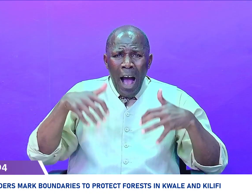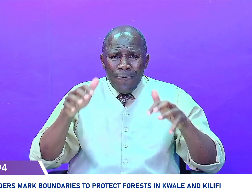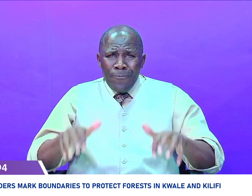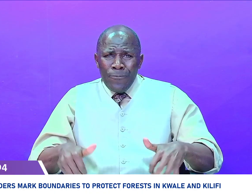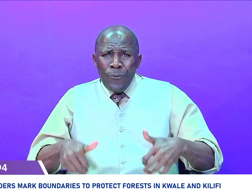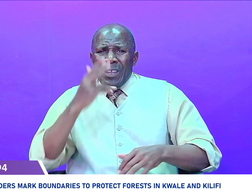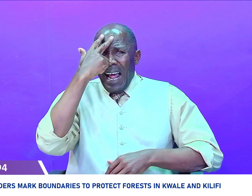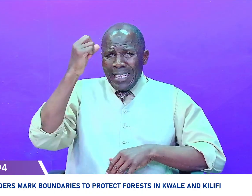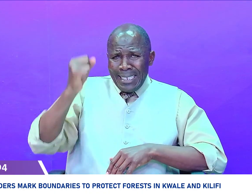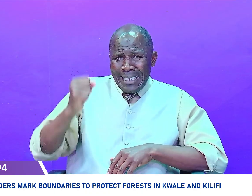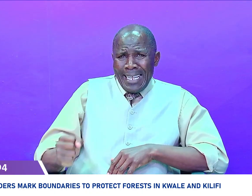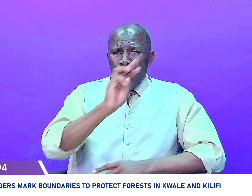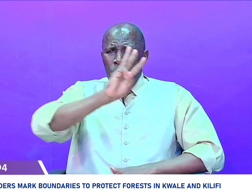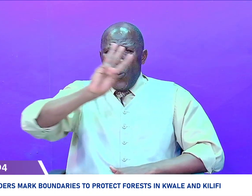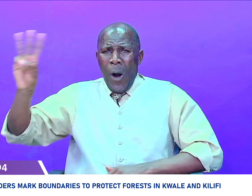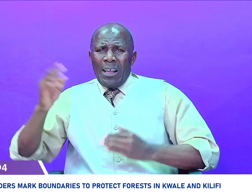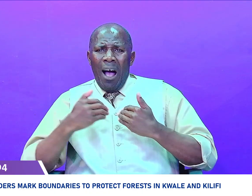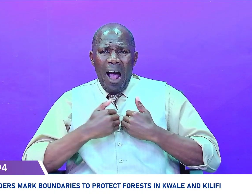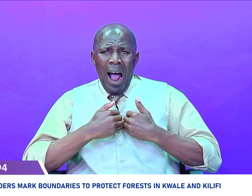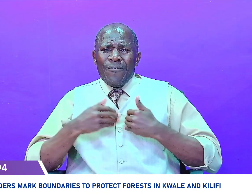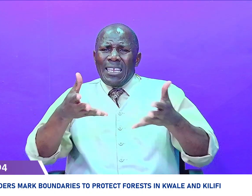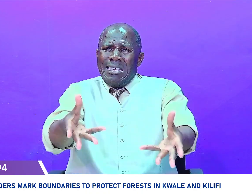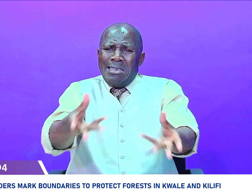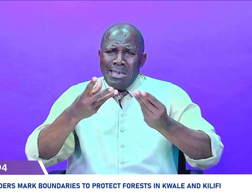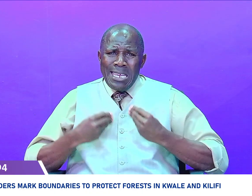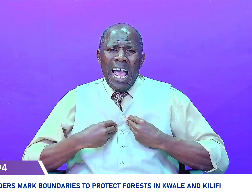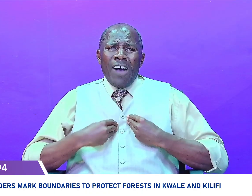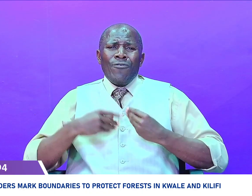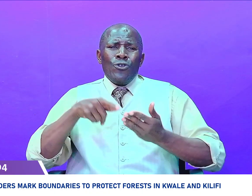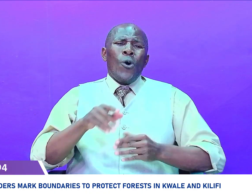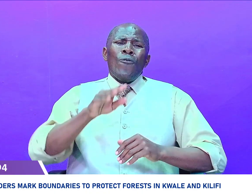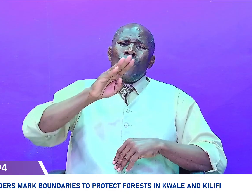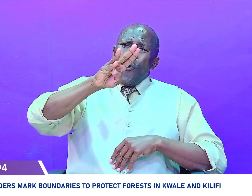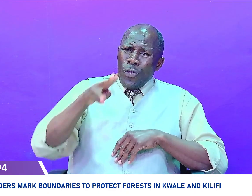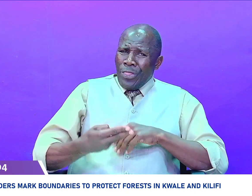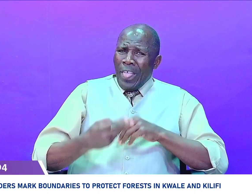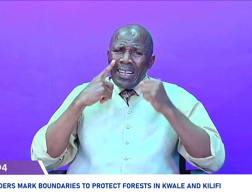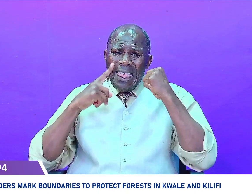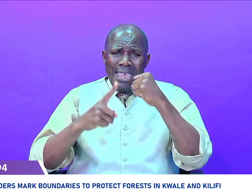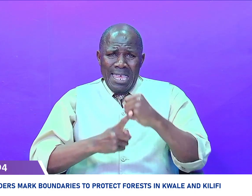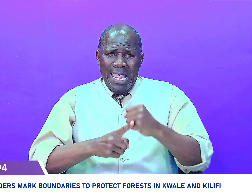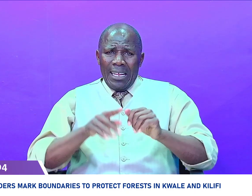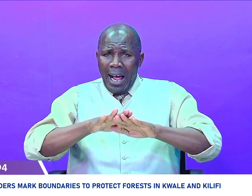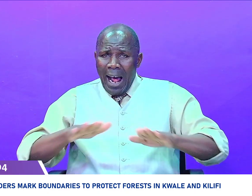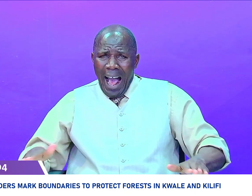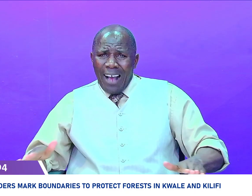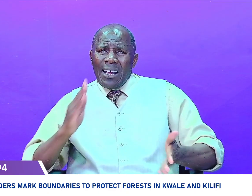2,800-acre Kekonyoike farm in Kajiado West have received over 4,600 land